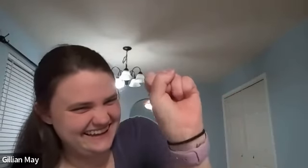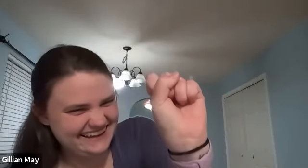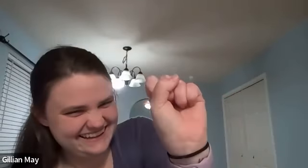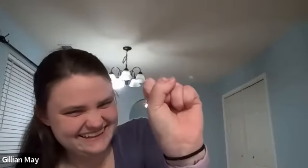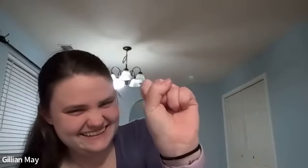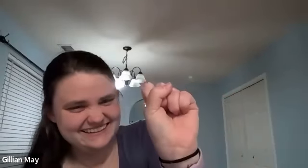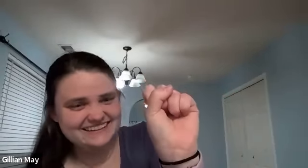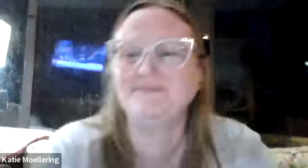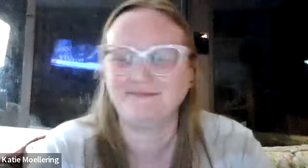Oh.